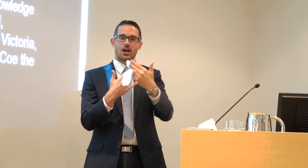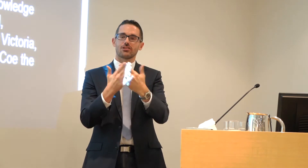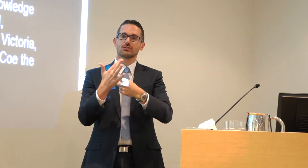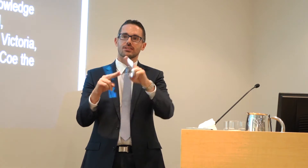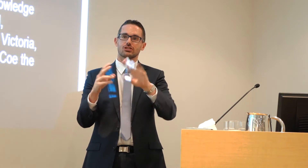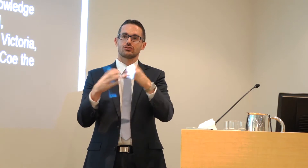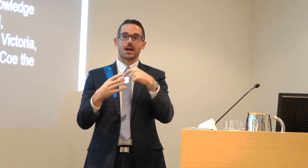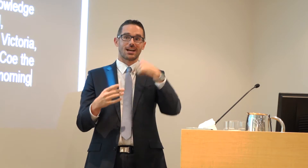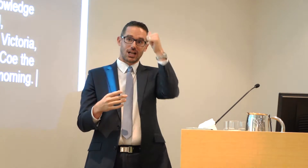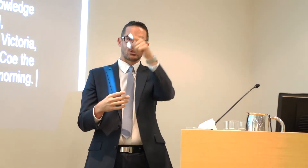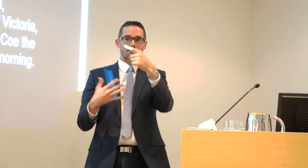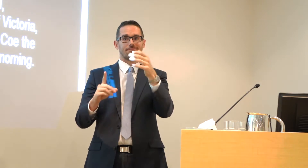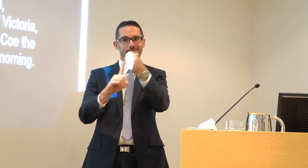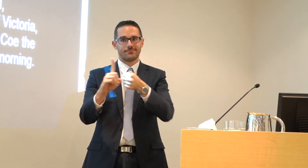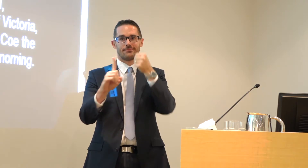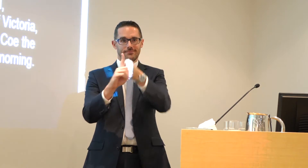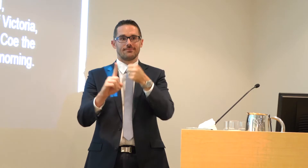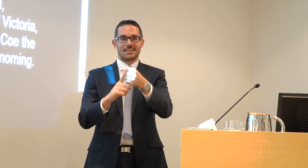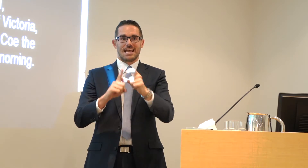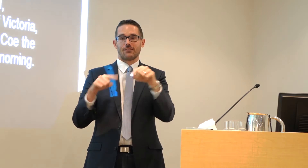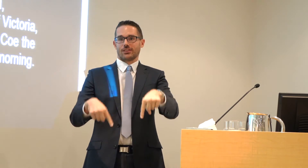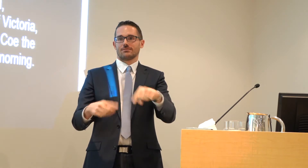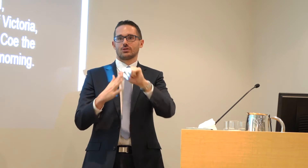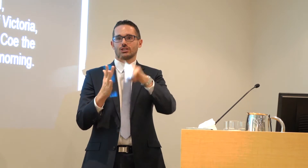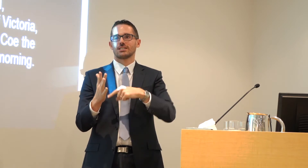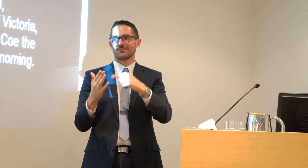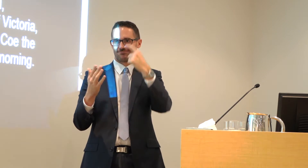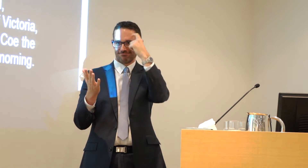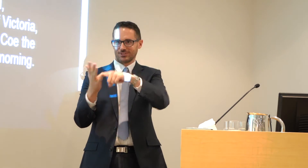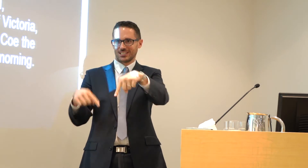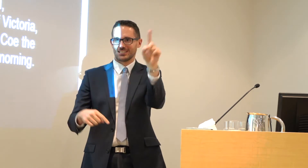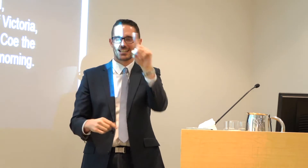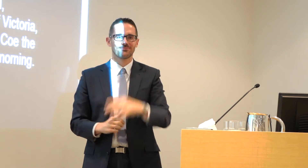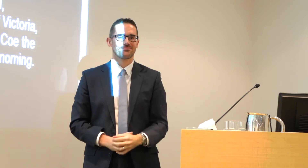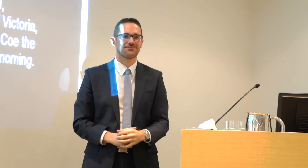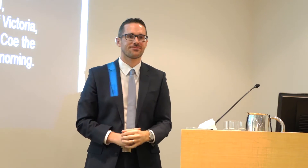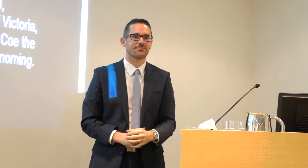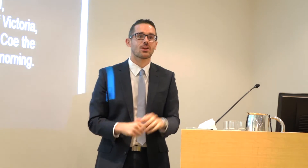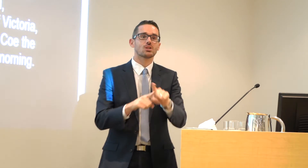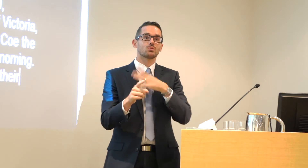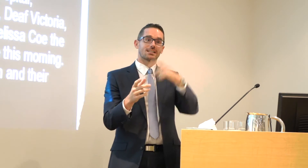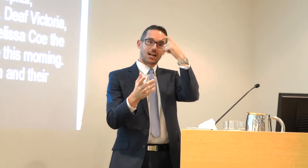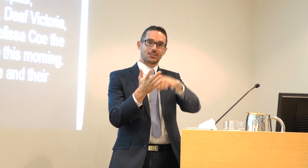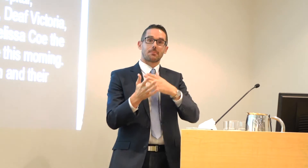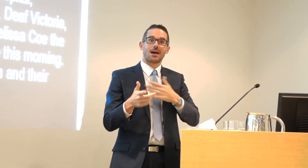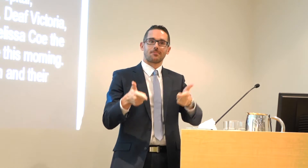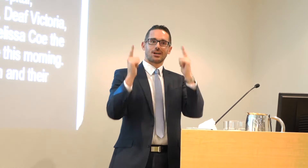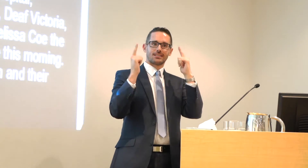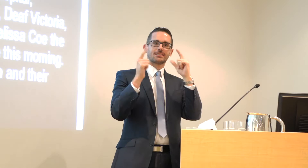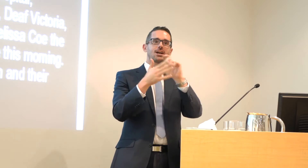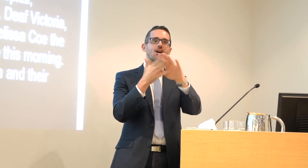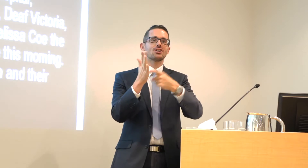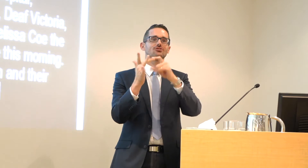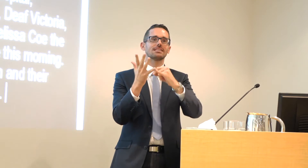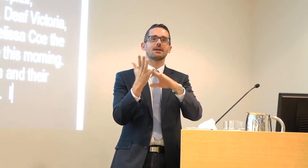Adams, a previous member of the Commission and their disability group, so thank you so much for your work. And